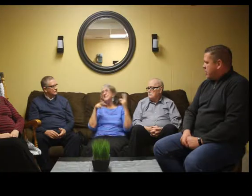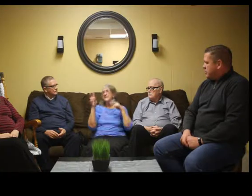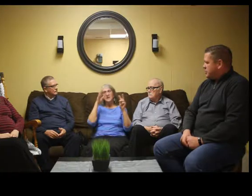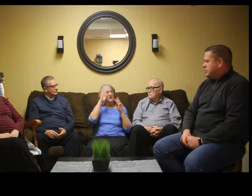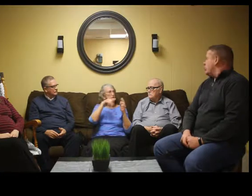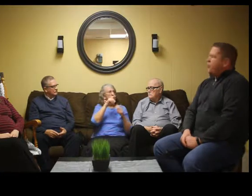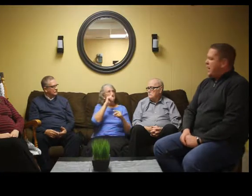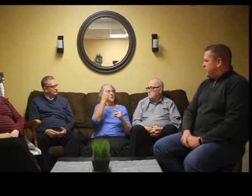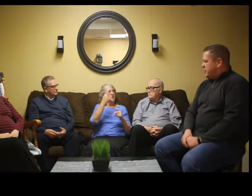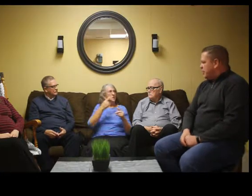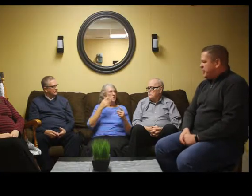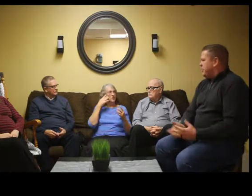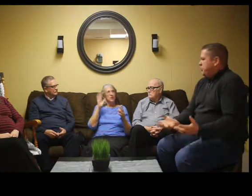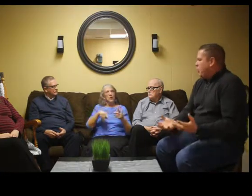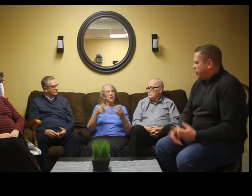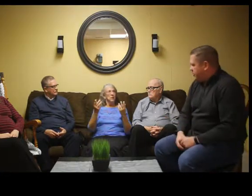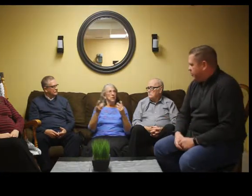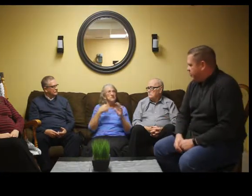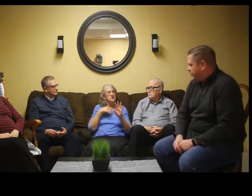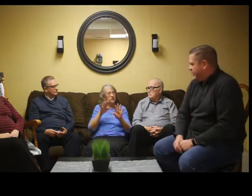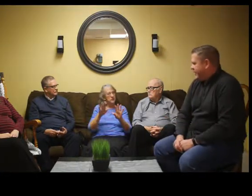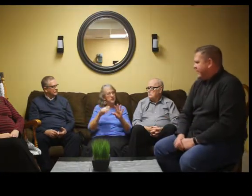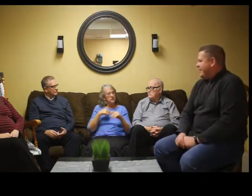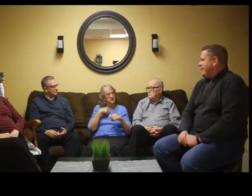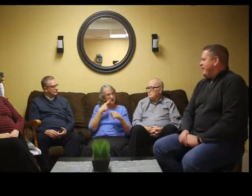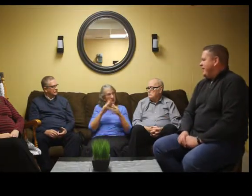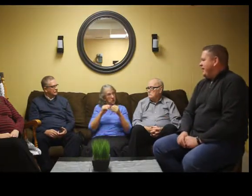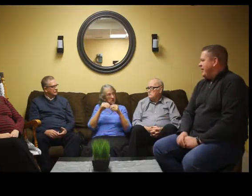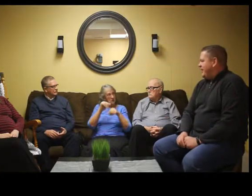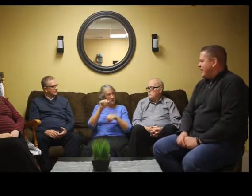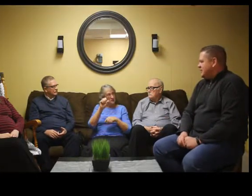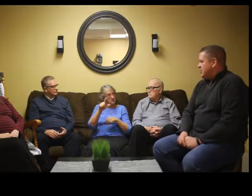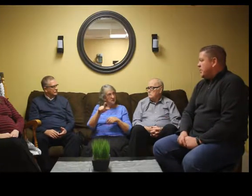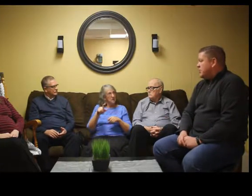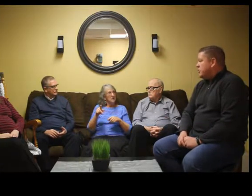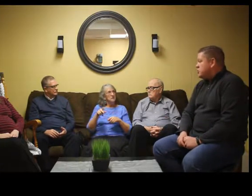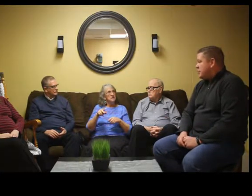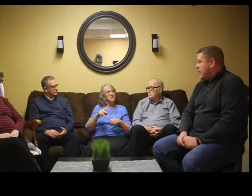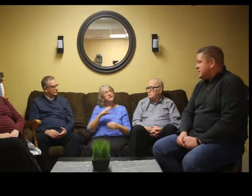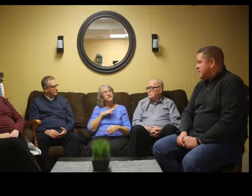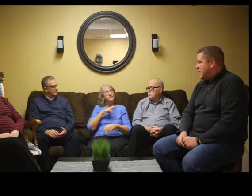all just look around, you know, like they're bored. They're bored with it. And I said, look, I'm going to tell you the story in ASL,